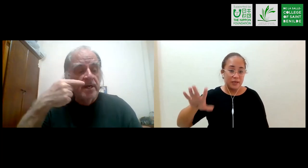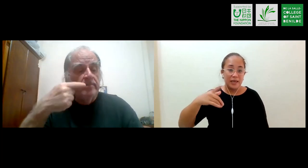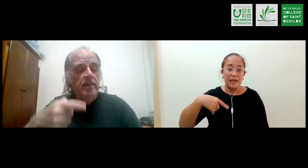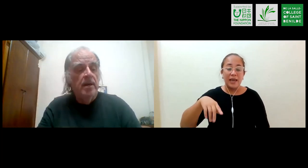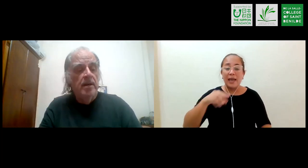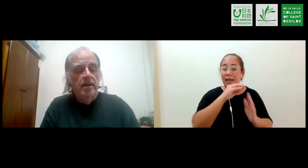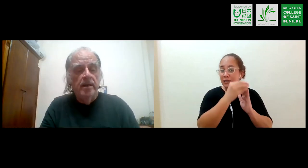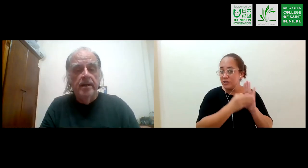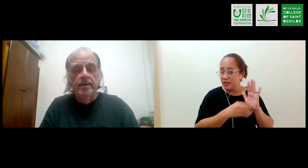same, and